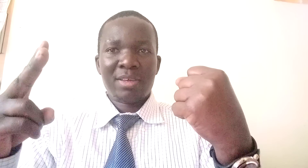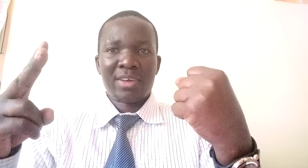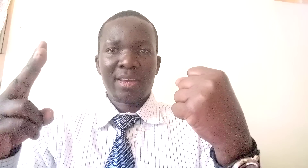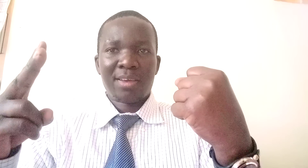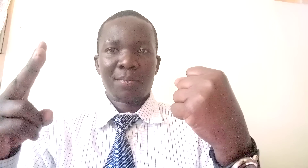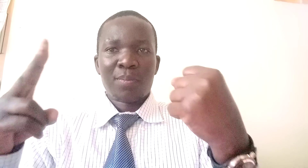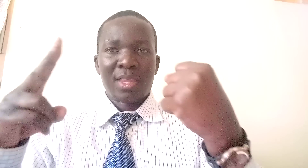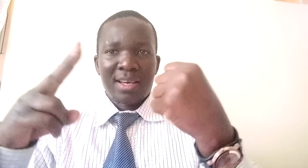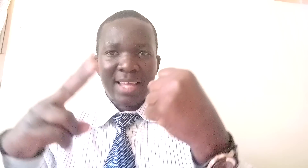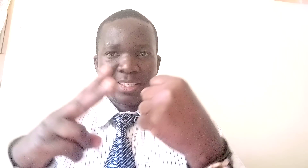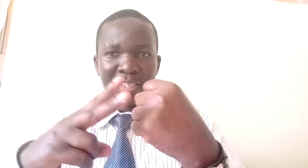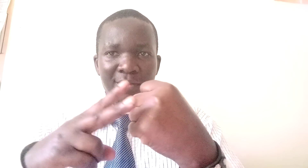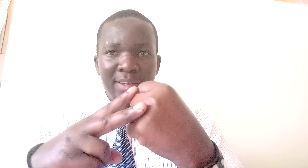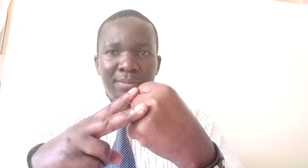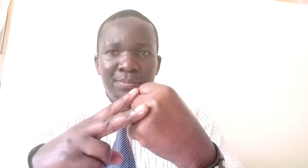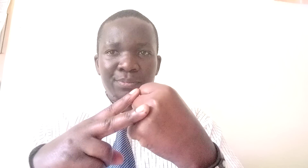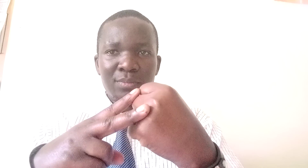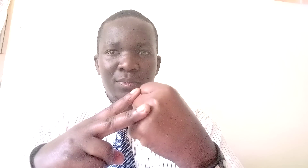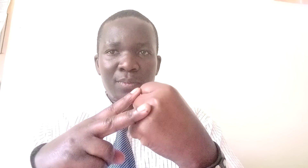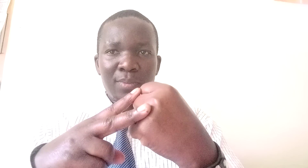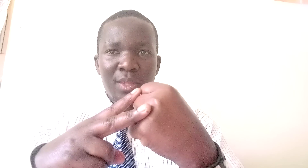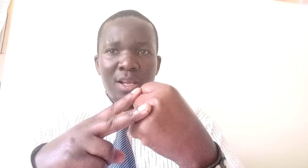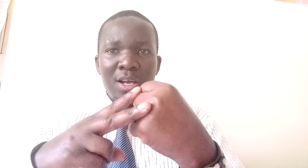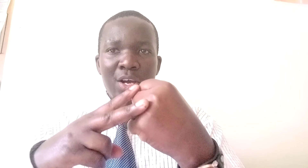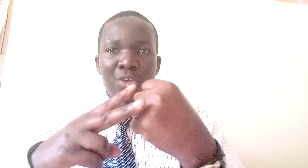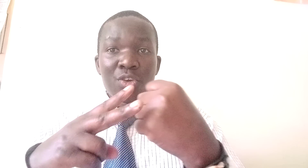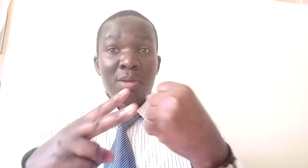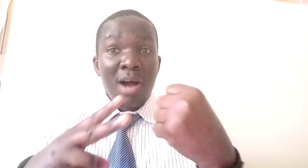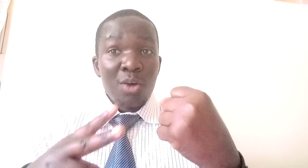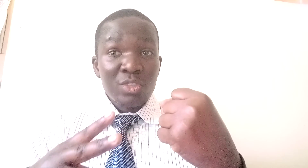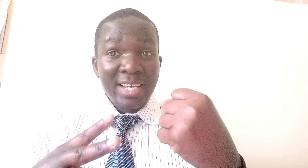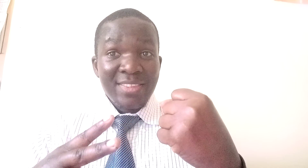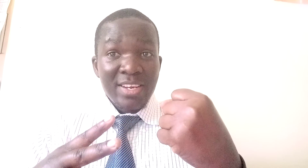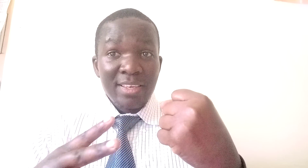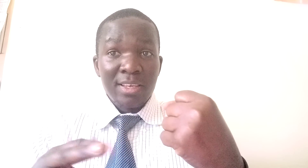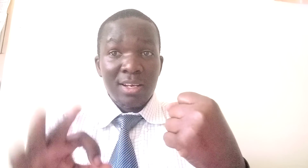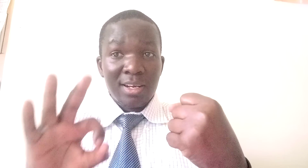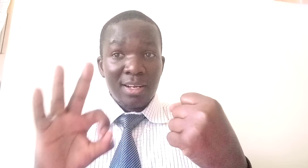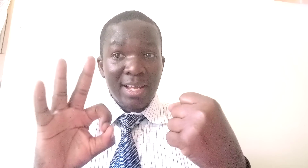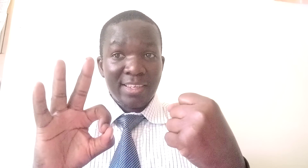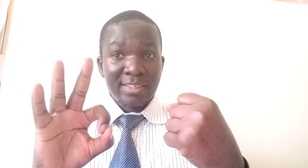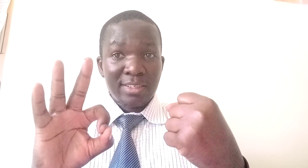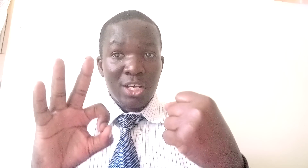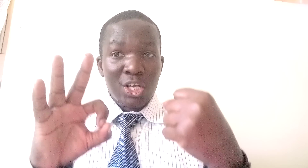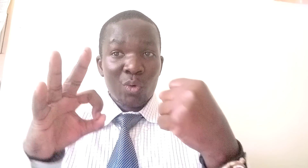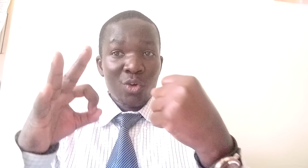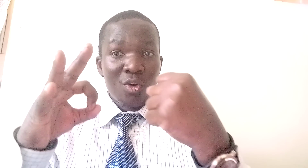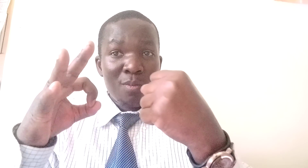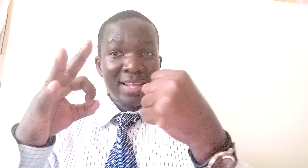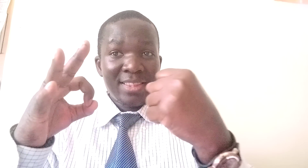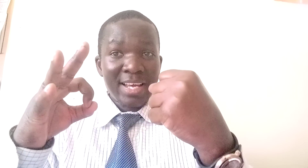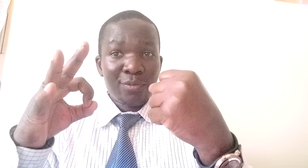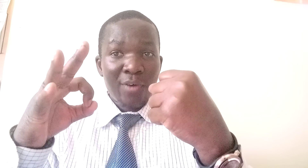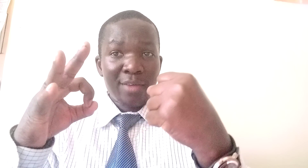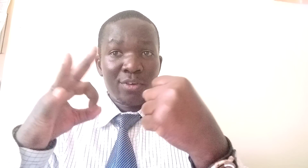arithmetic. That's 7. You remember how to sign 3? Like this. So when you combine 3 and 5,